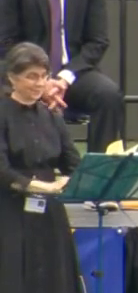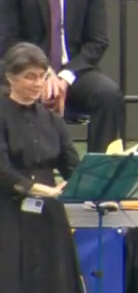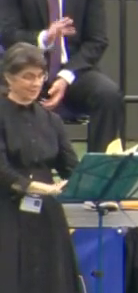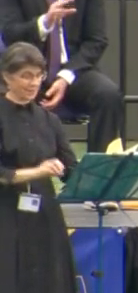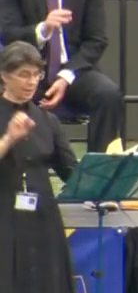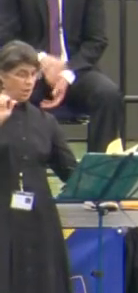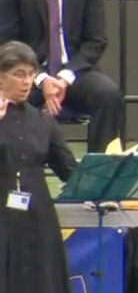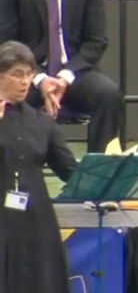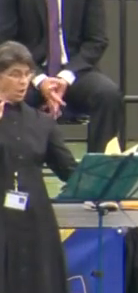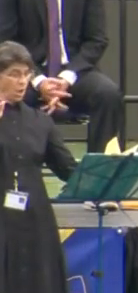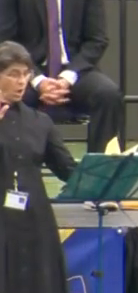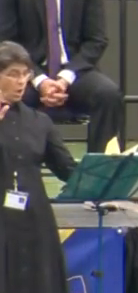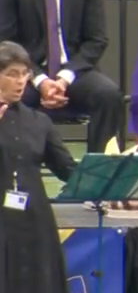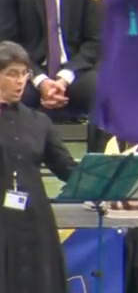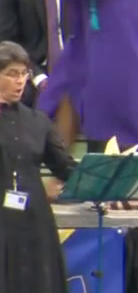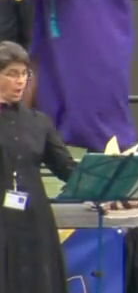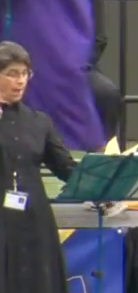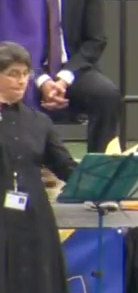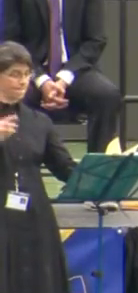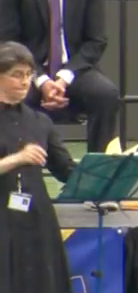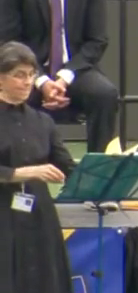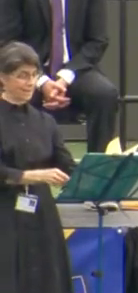Autumn Kaczynski.